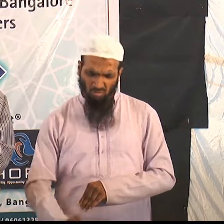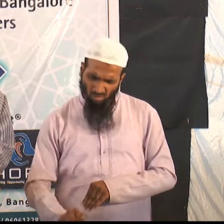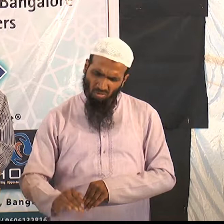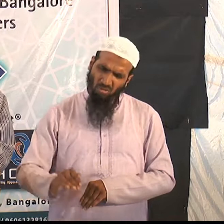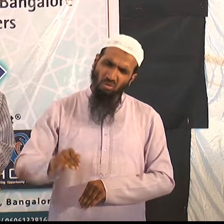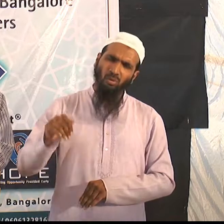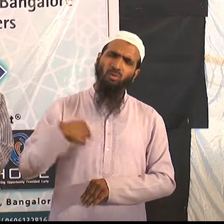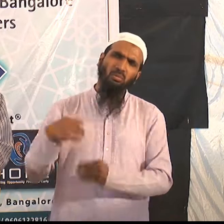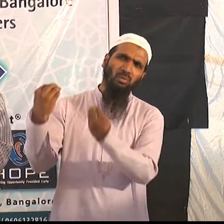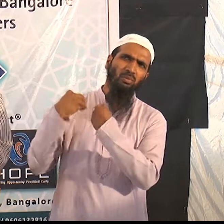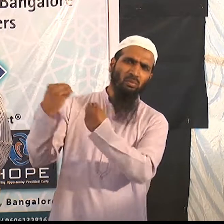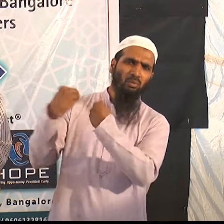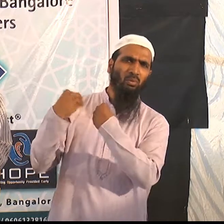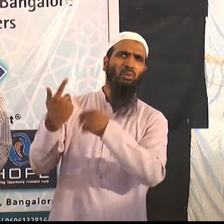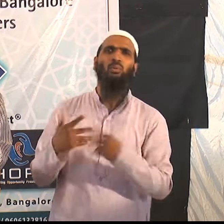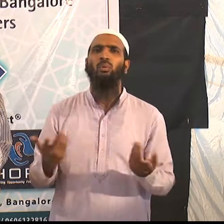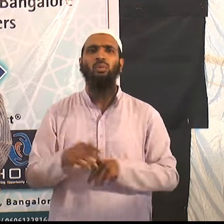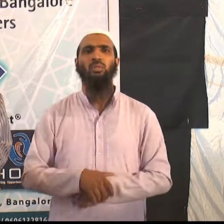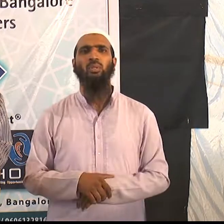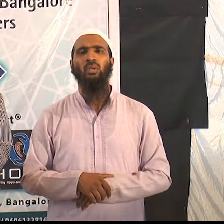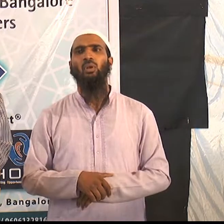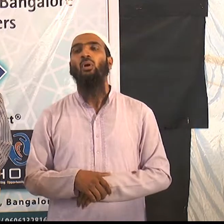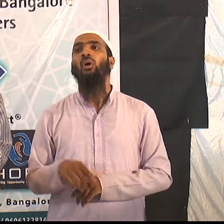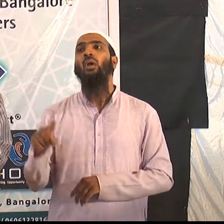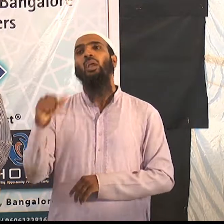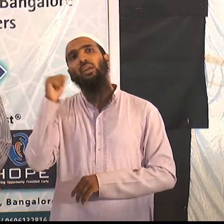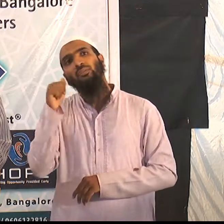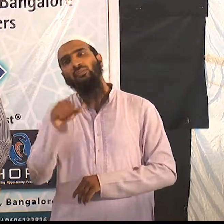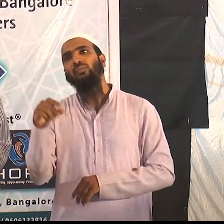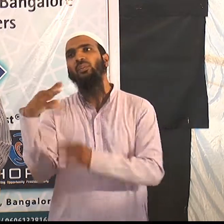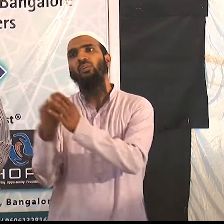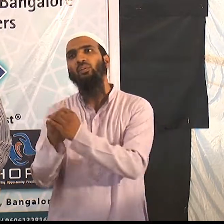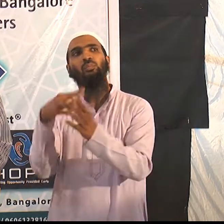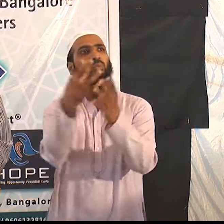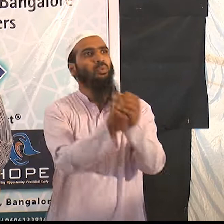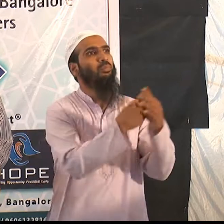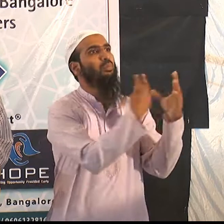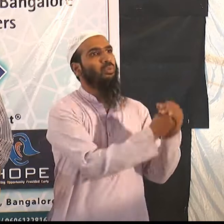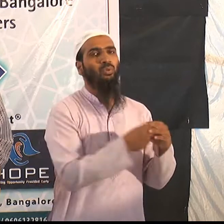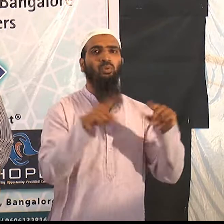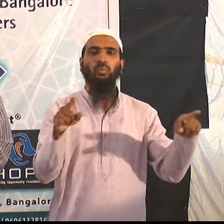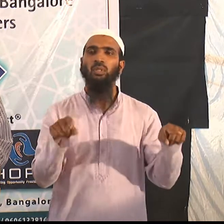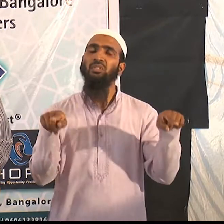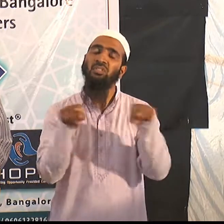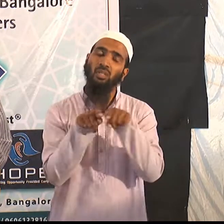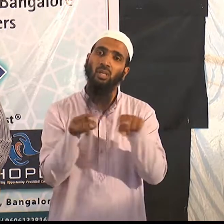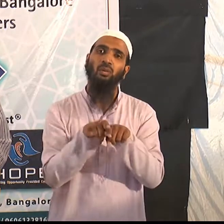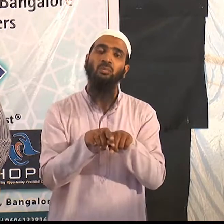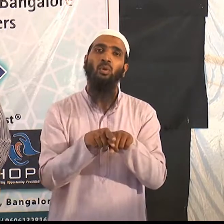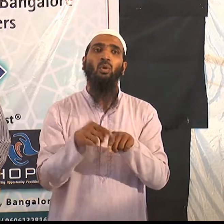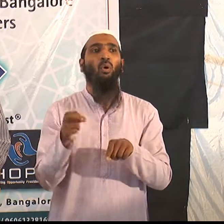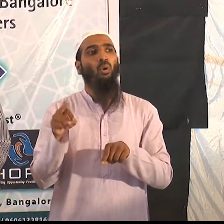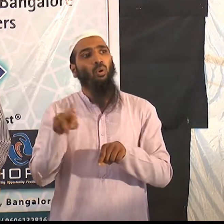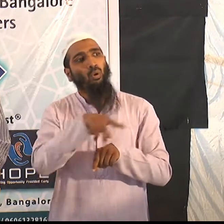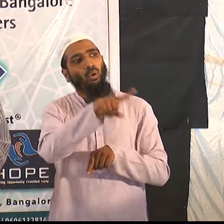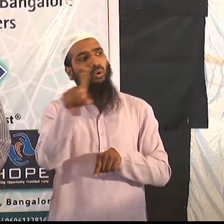that every religion is equally great and equally important. No religion is better than the